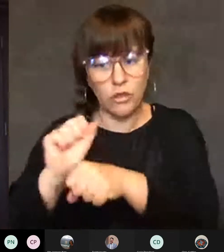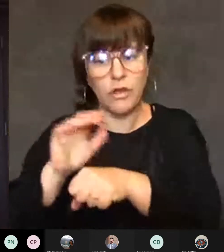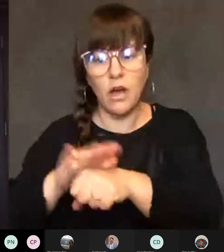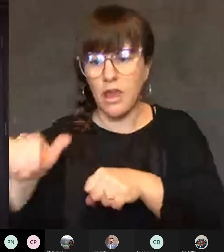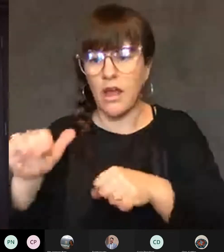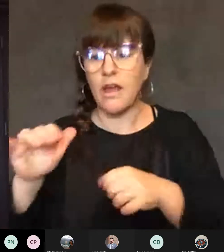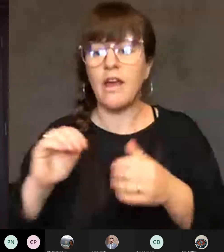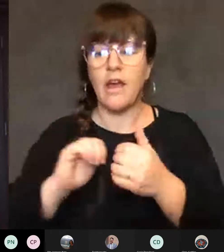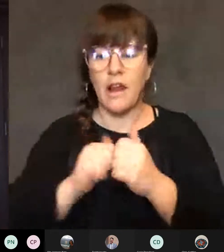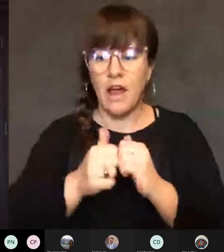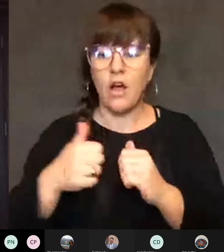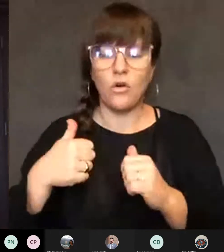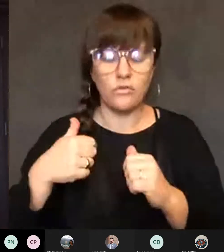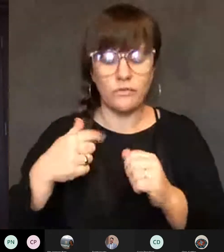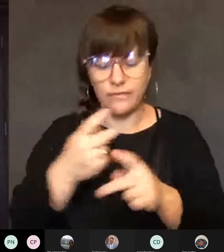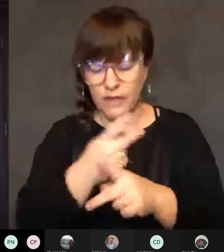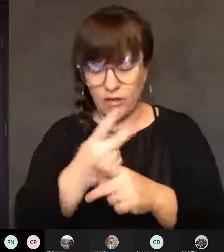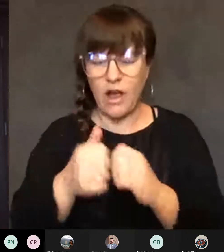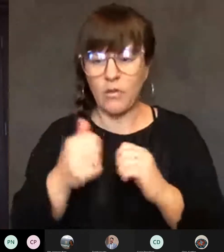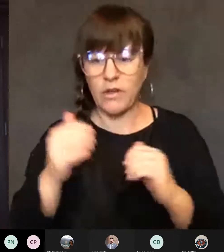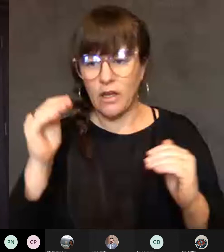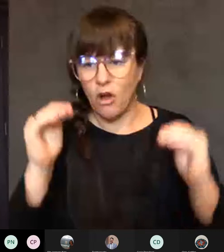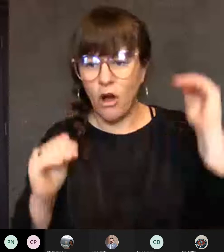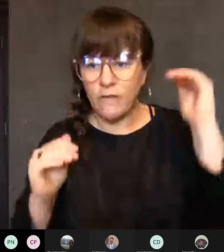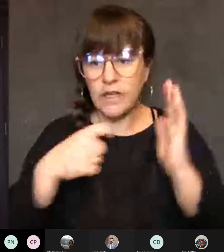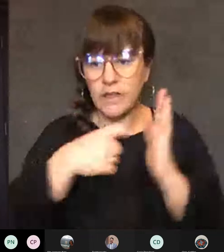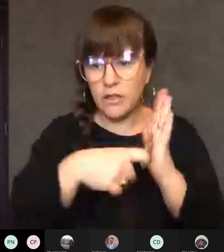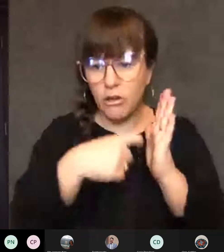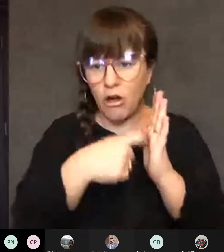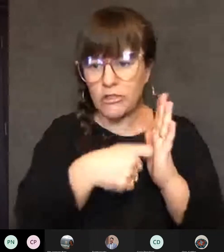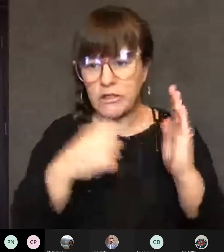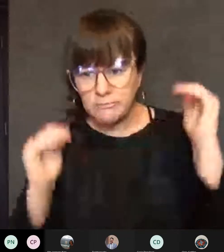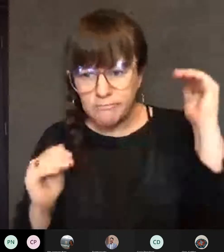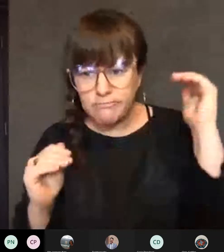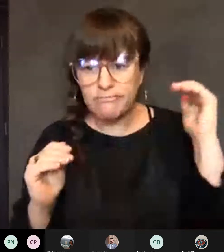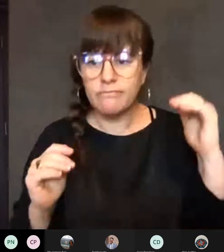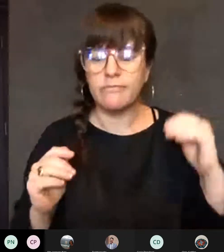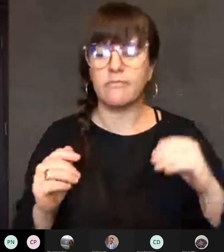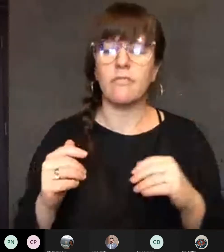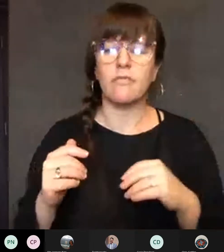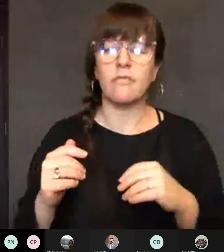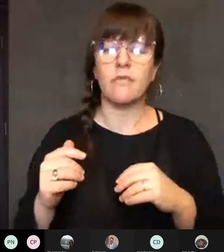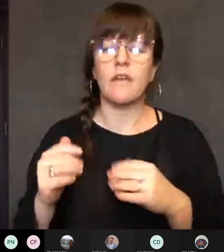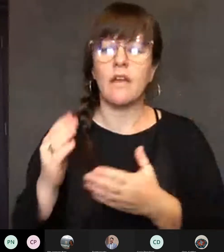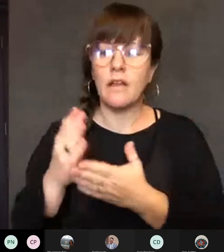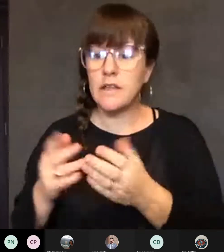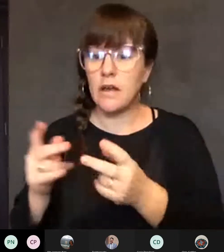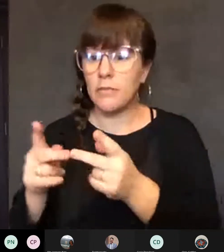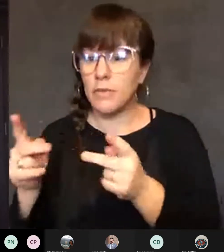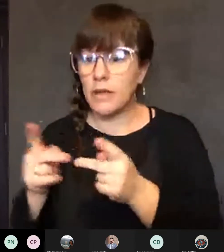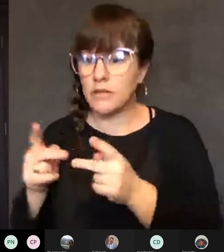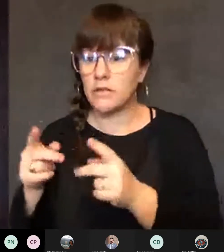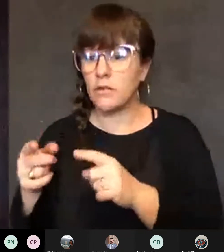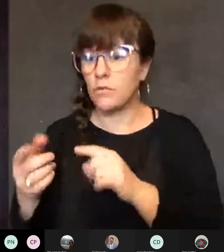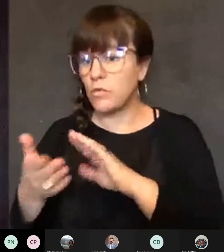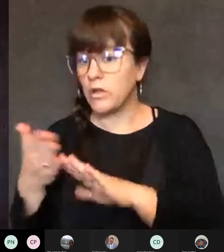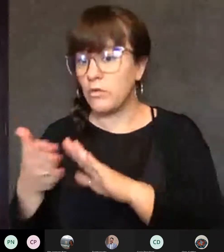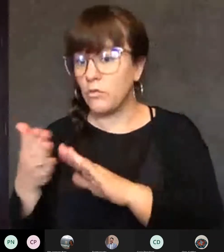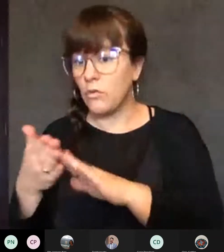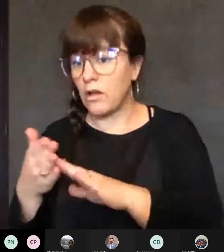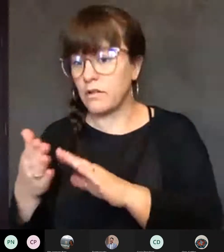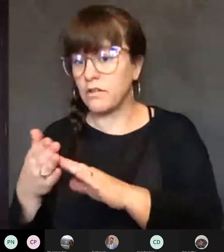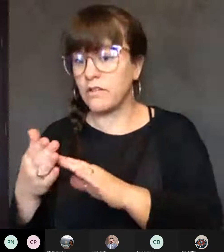offset some expenses and some areas where we always run at a deficit, and we can, kind of figure out some different